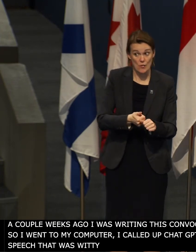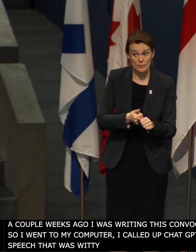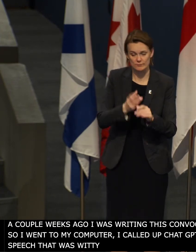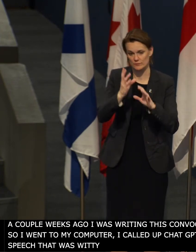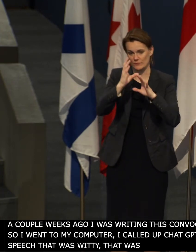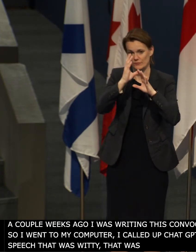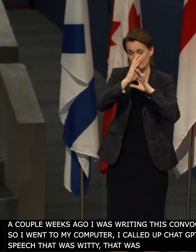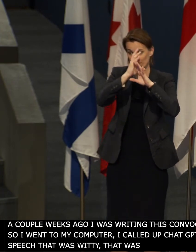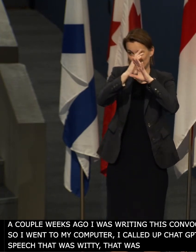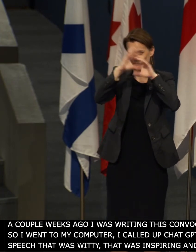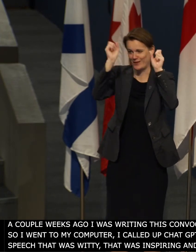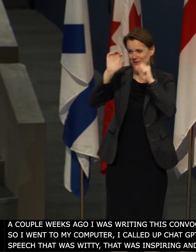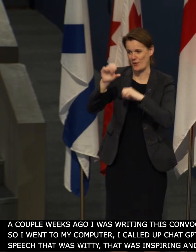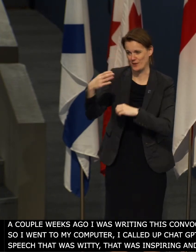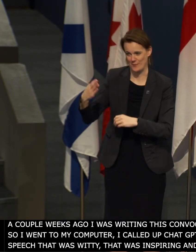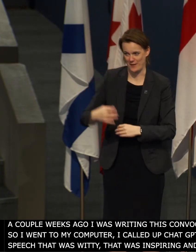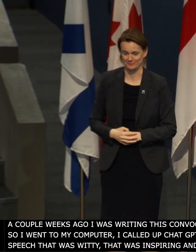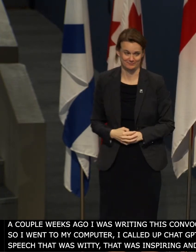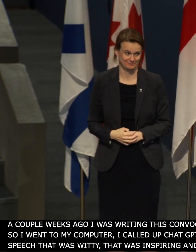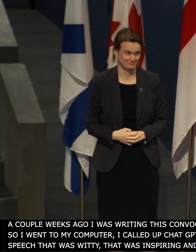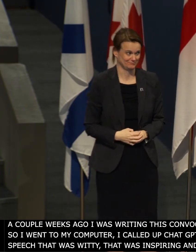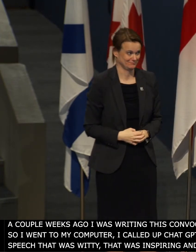President Barack Obama.